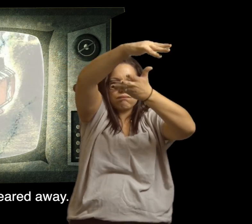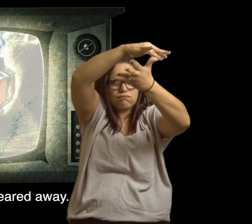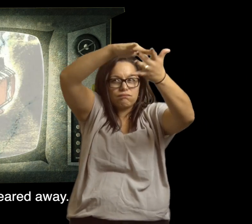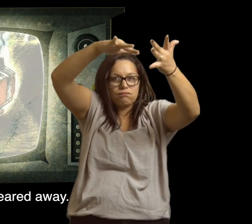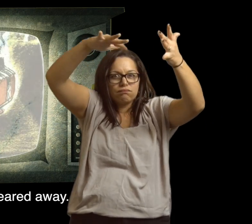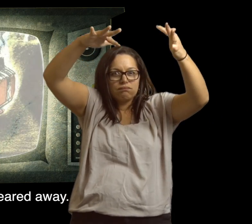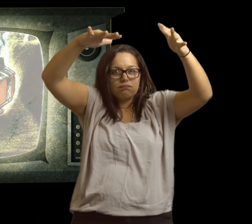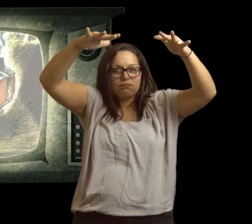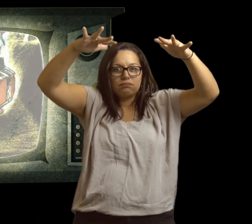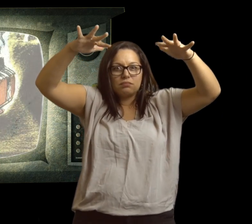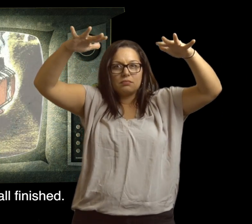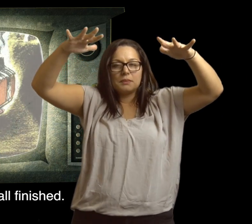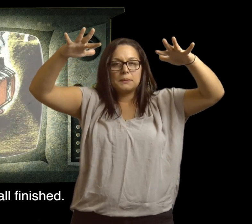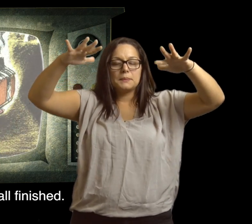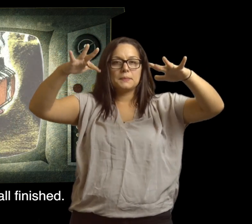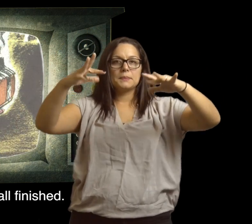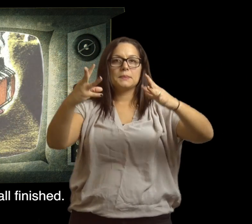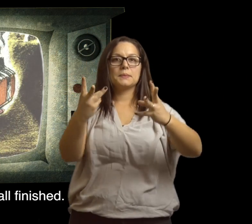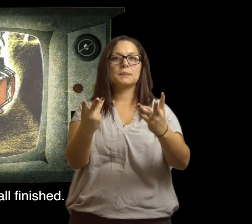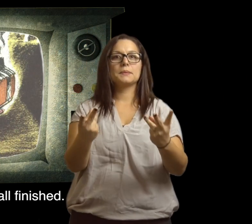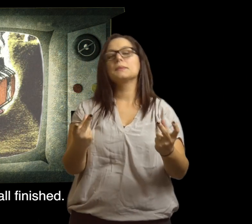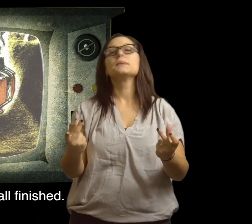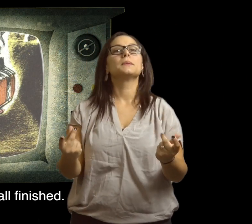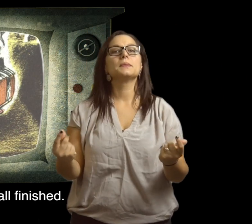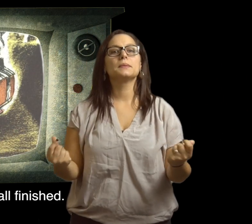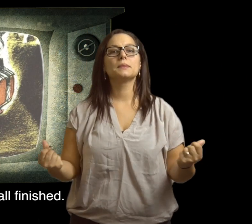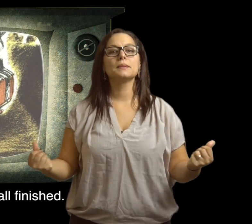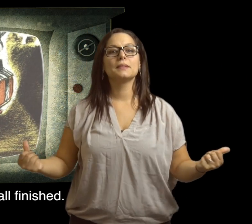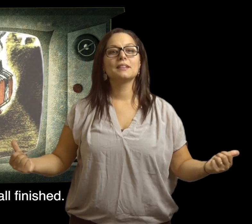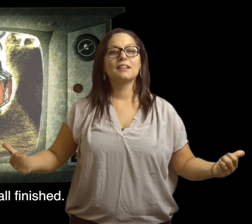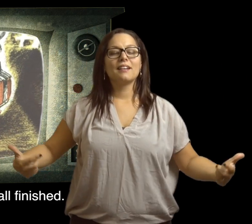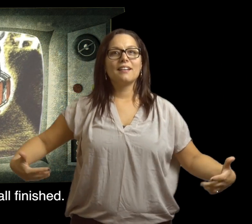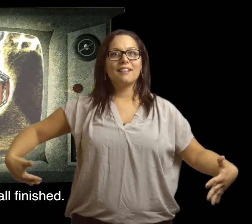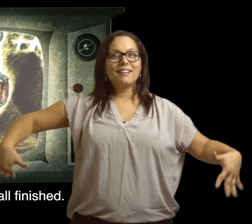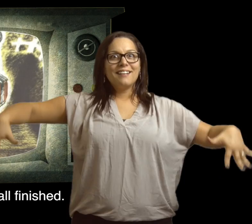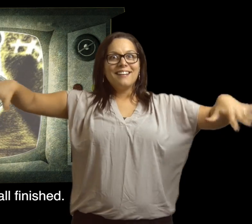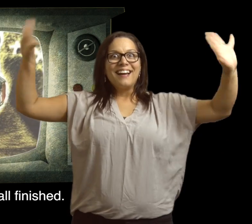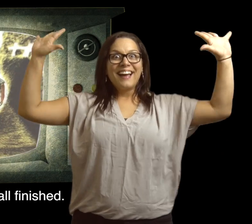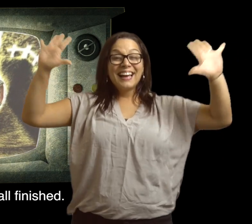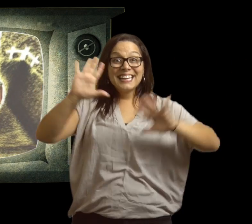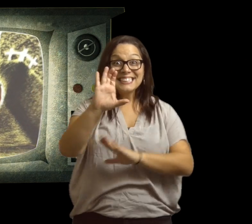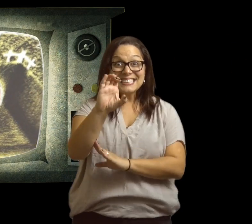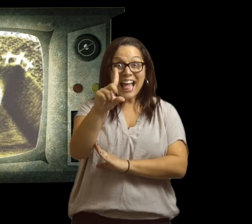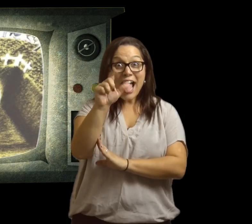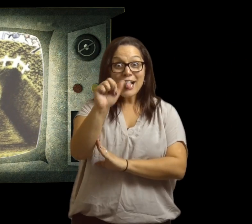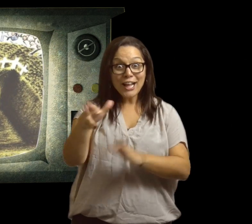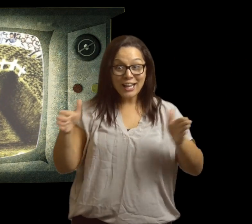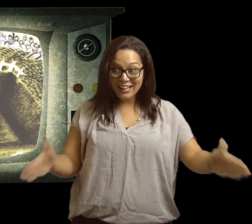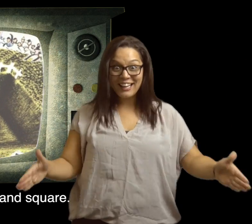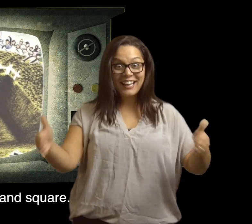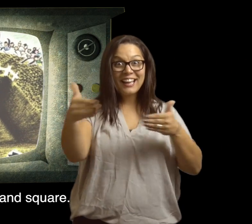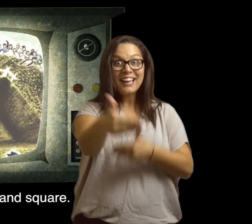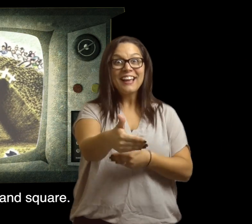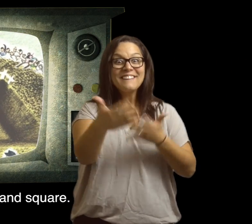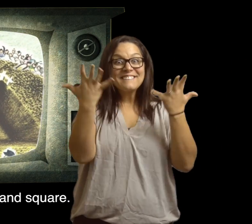cleared away. And there was the cellar all finished. Four